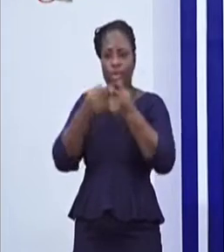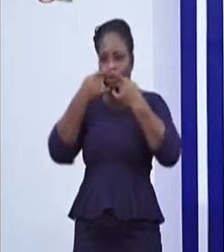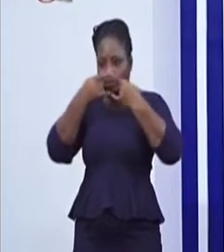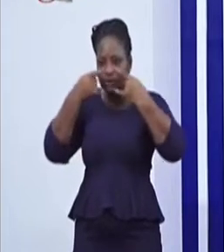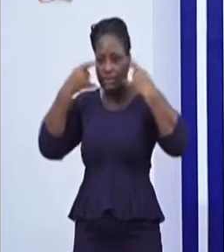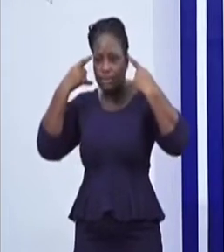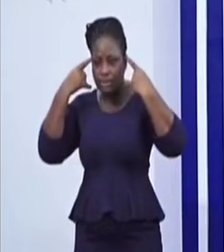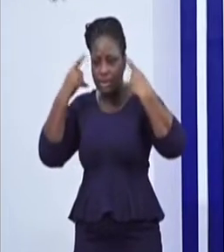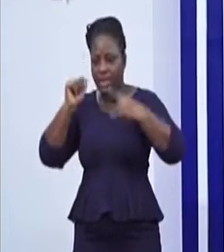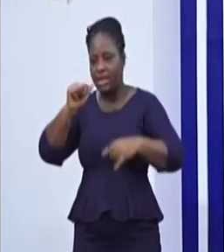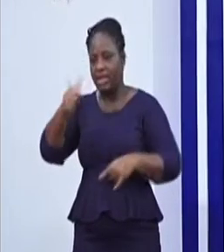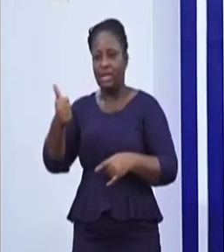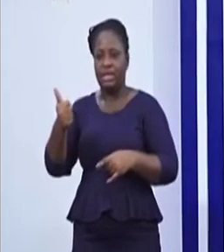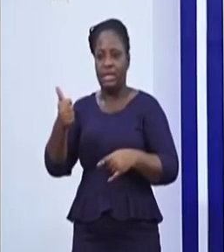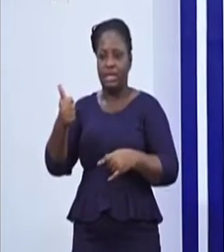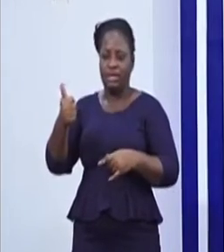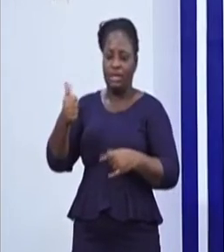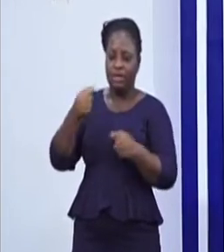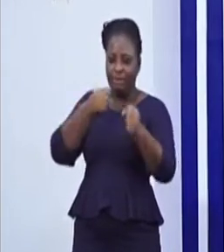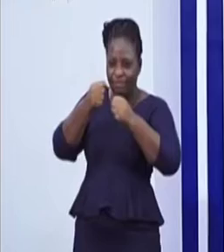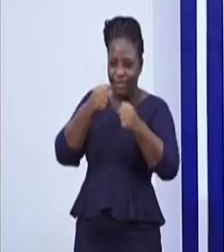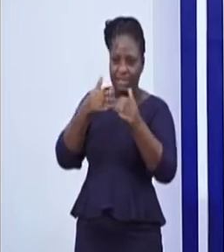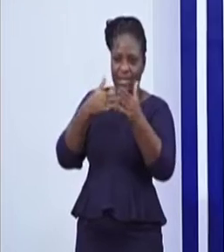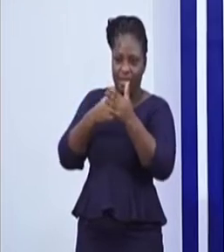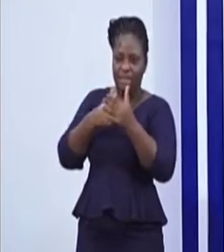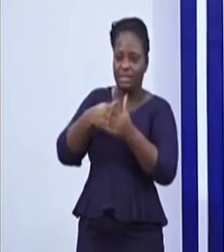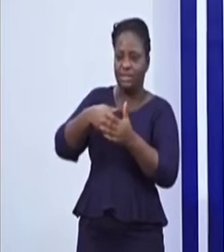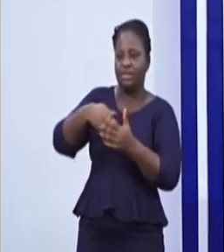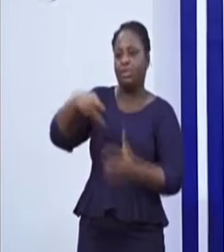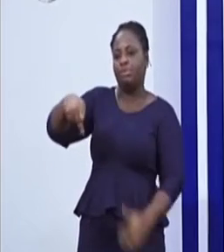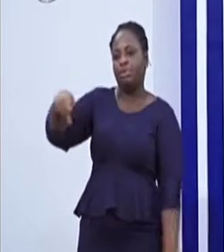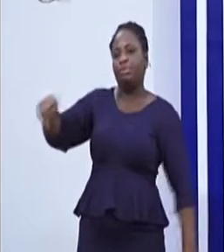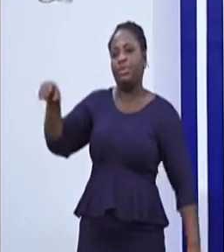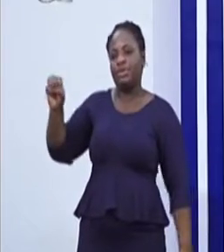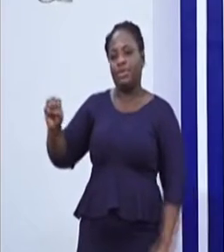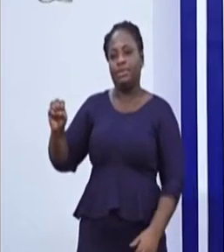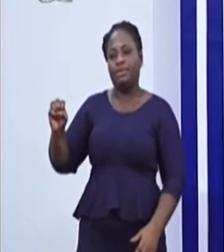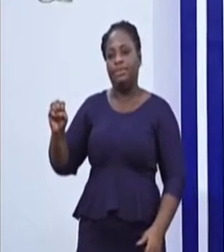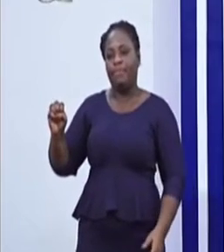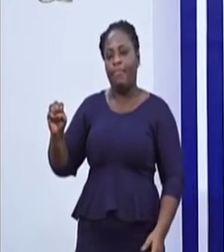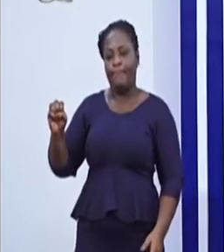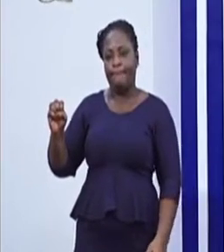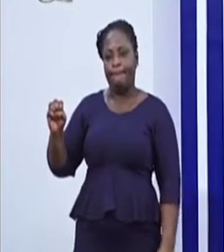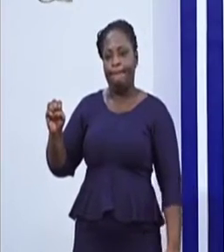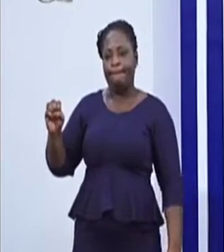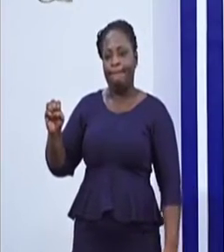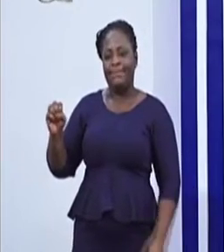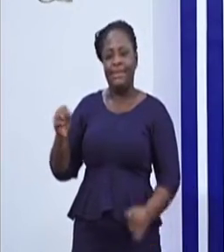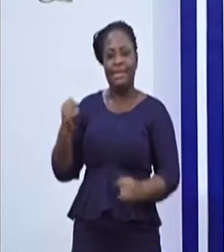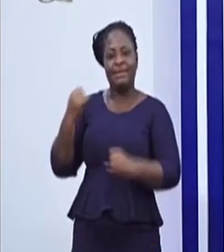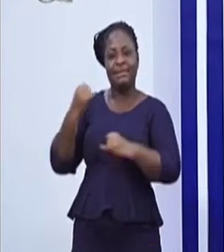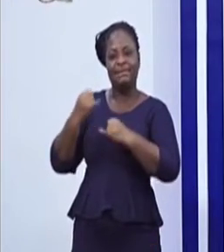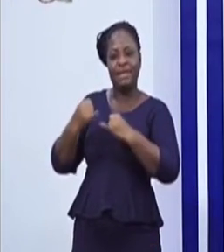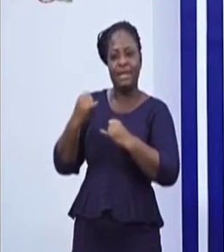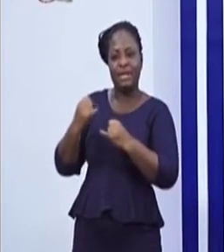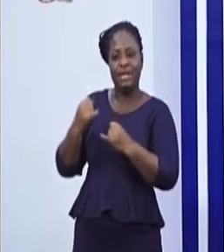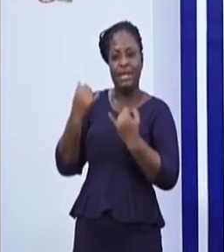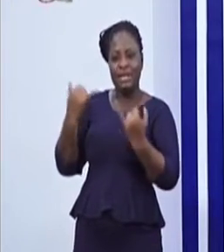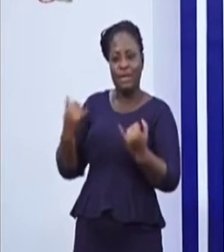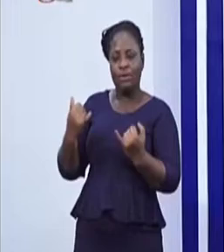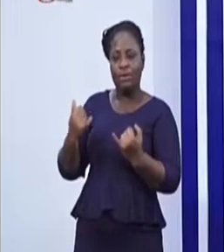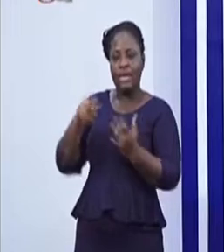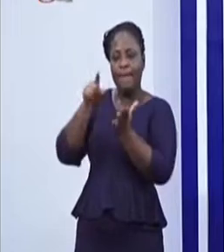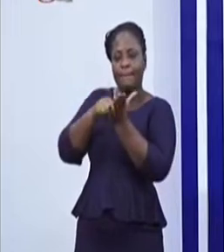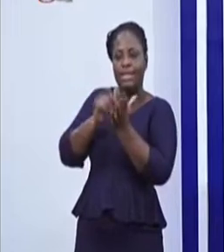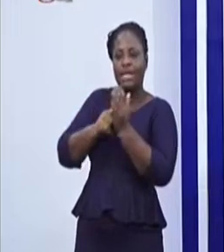frontliners in the fight against COVID-19. What is government's take on this? Okay. And finally,